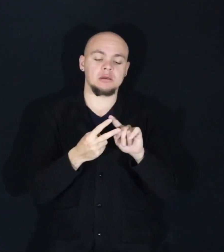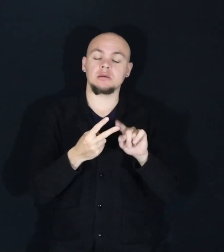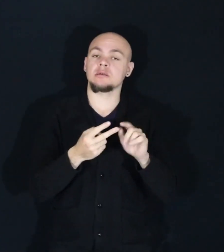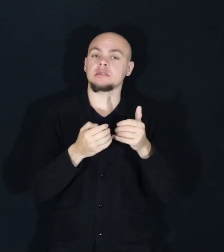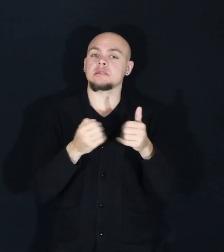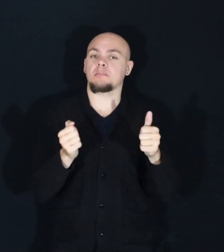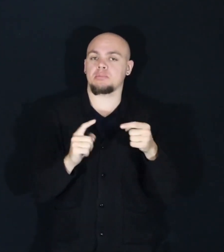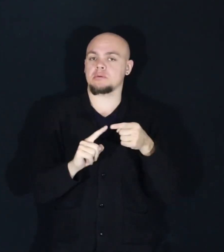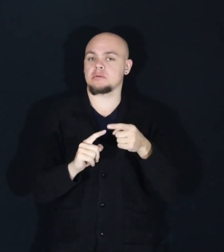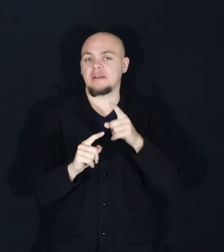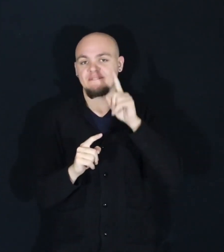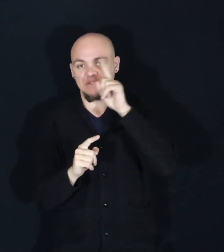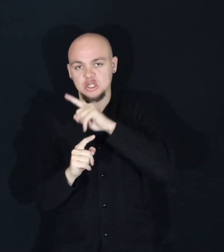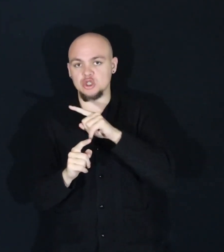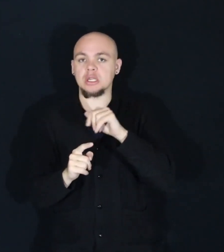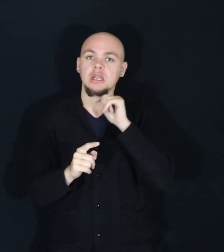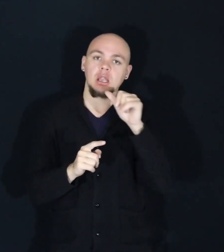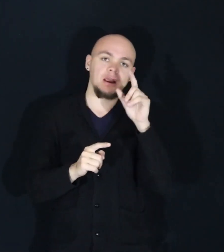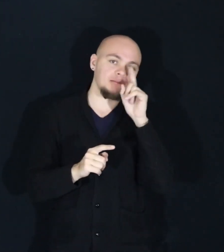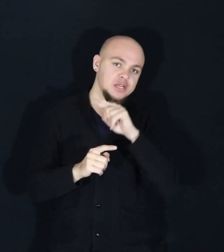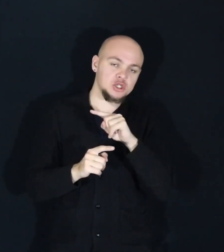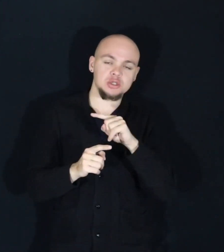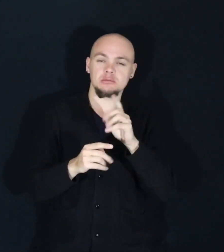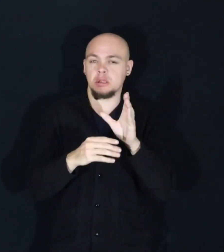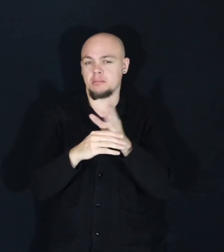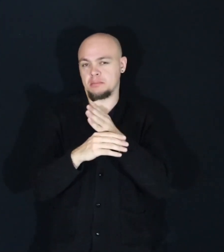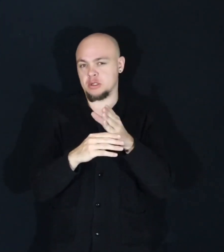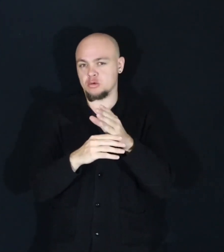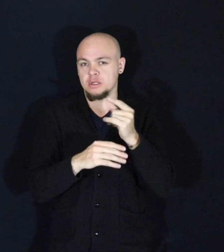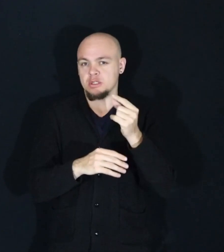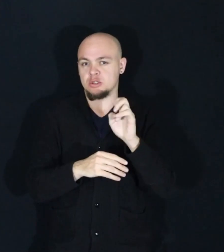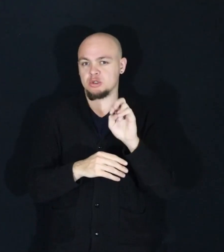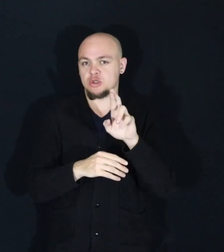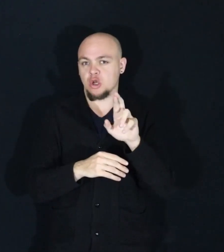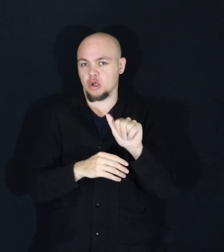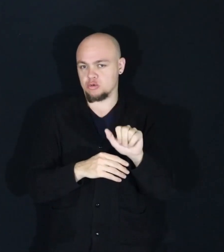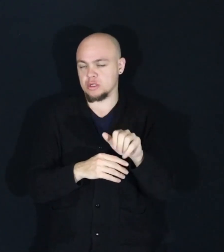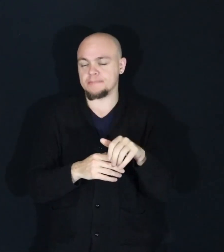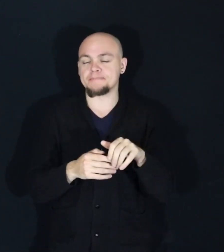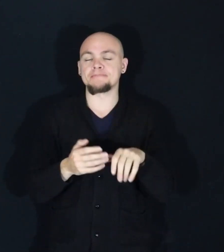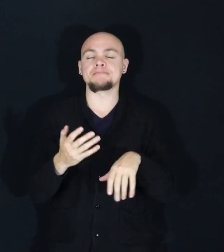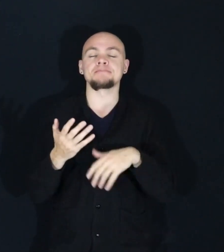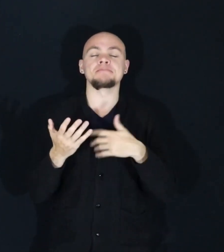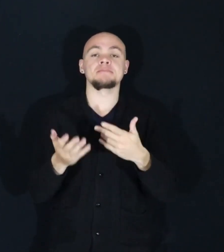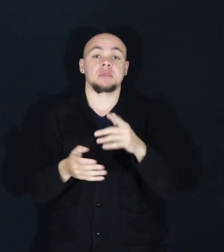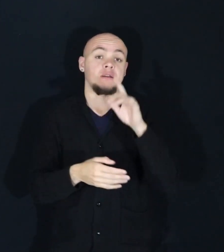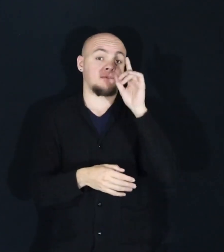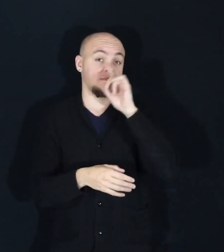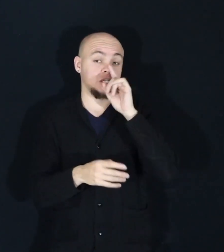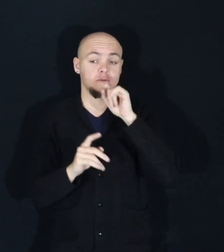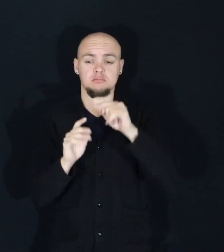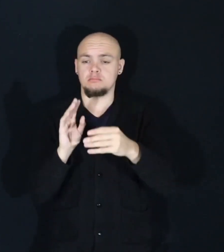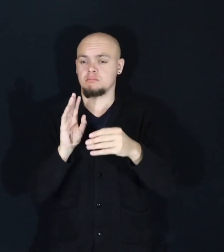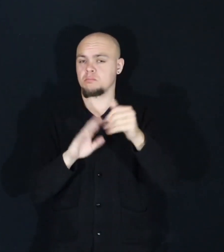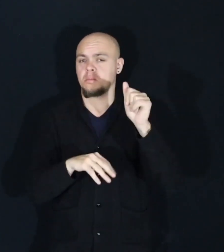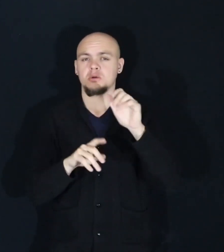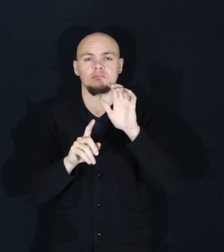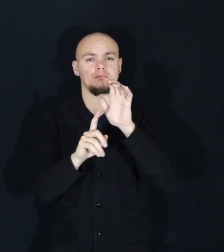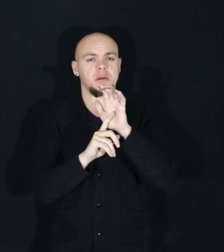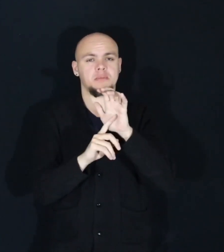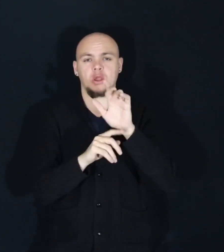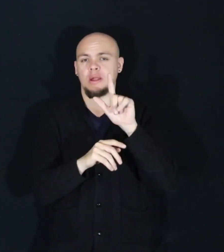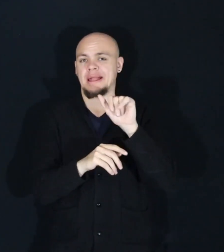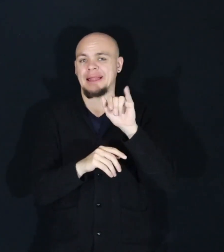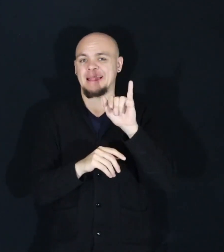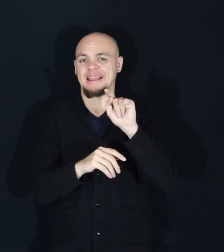nonfiction, with subgenres in between. Nowadays, fiction is greatly attributed as the most popular form of literature,